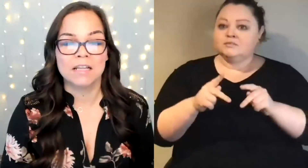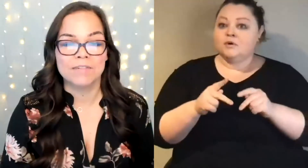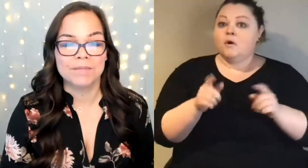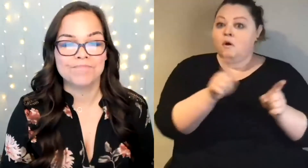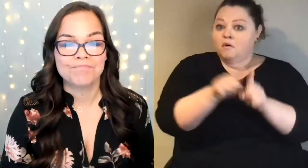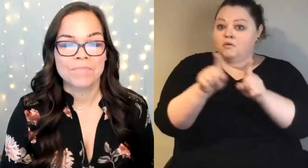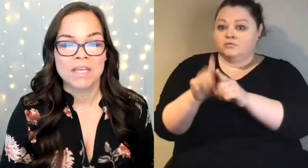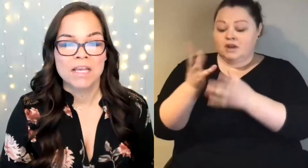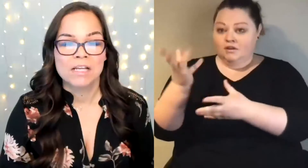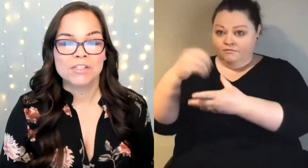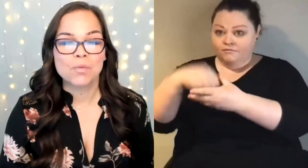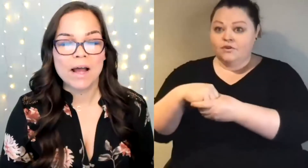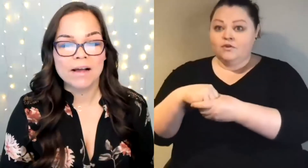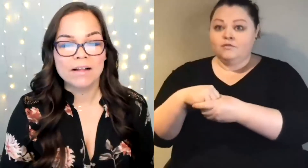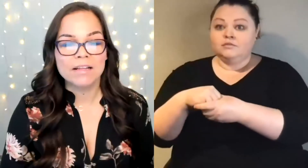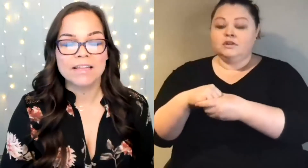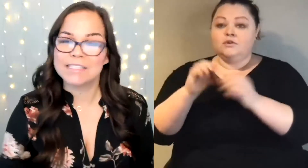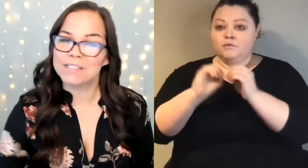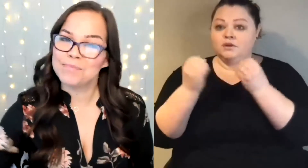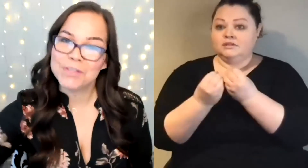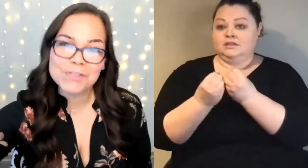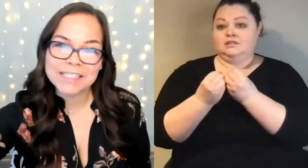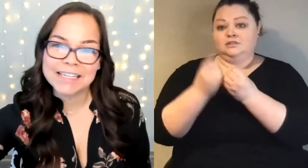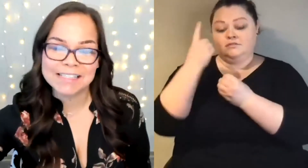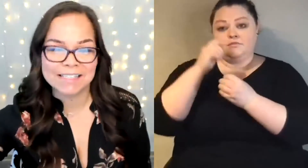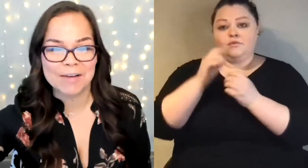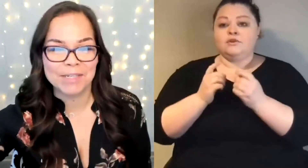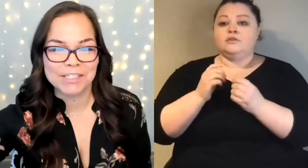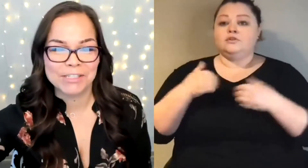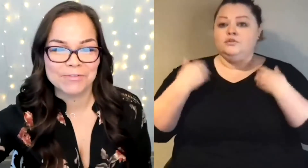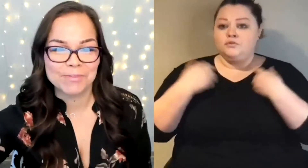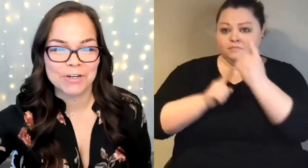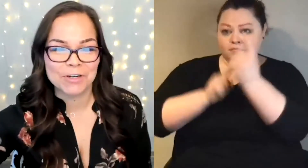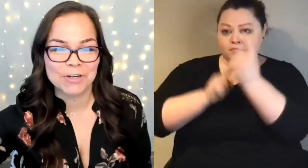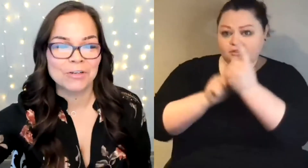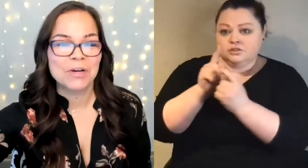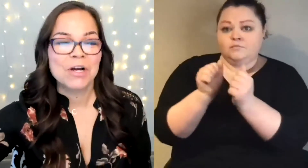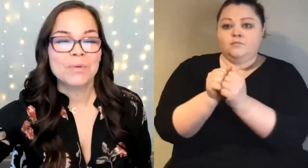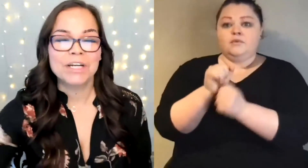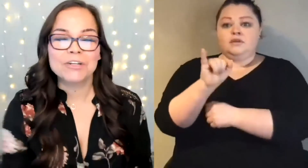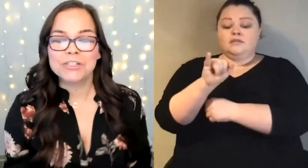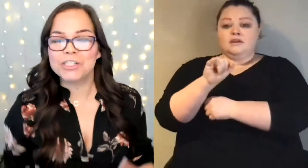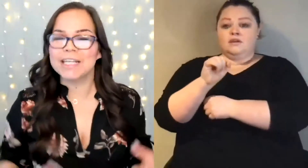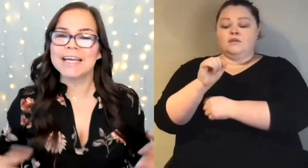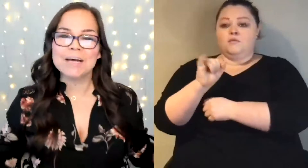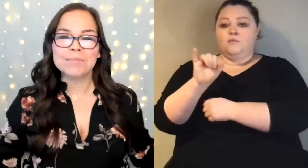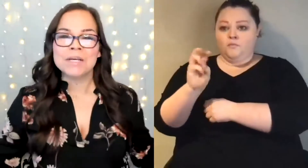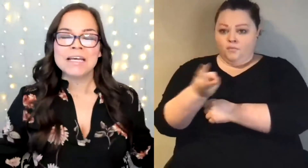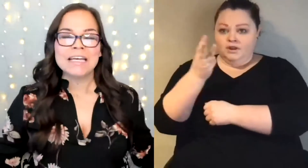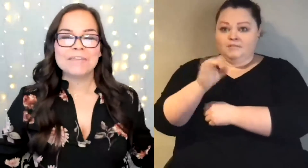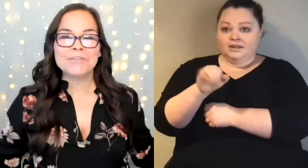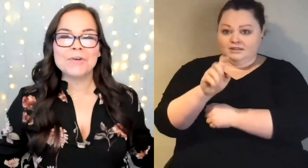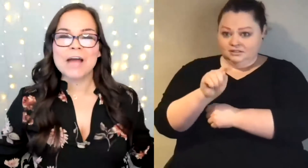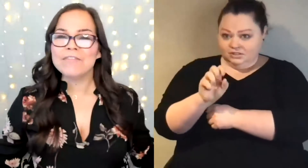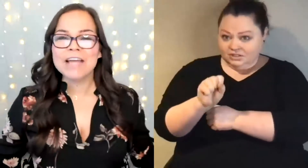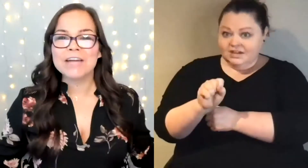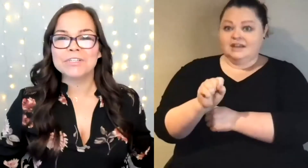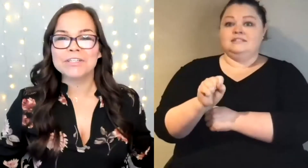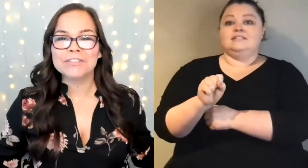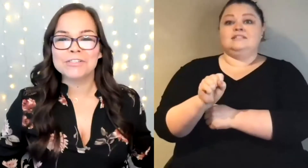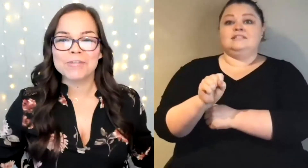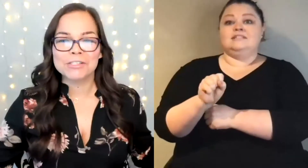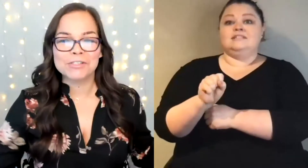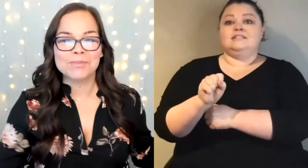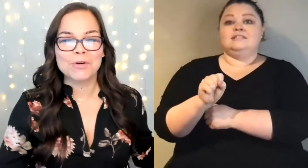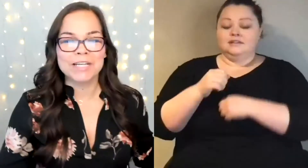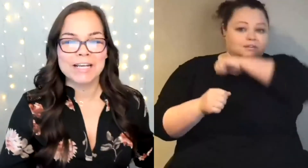Project 11. So while this music is coming to you from Don Amero, we encourage you to get up. If you haven't had a